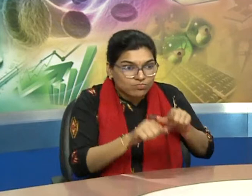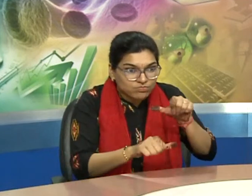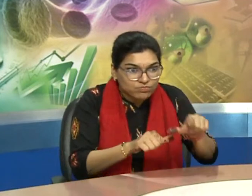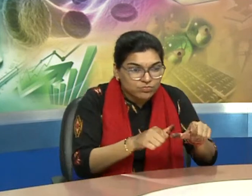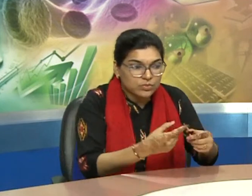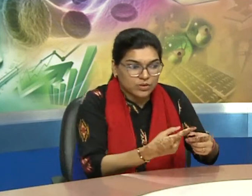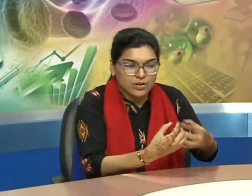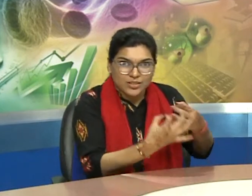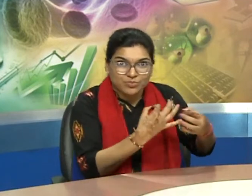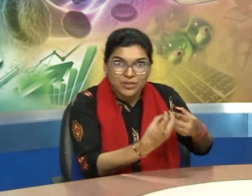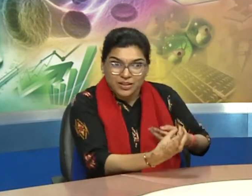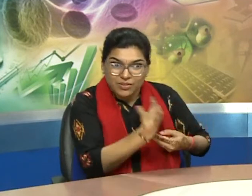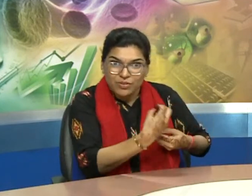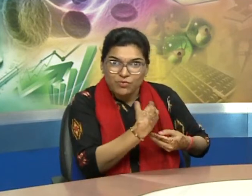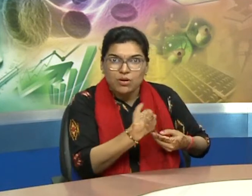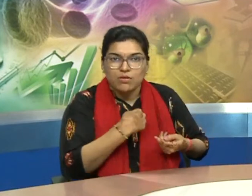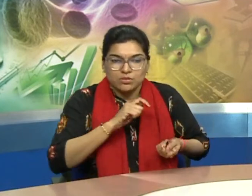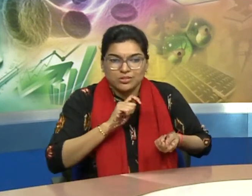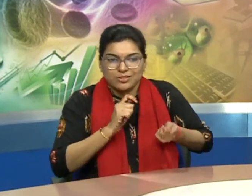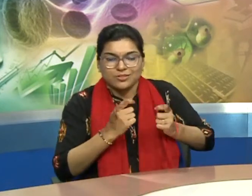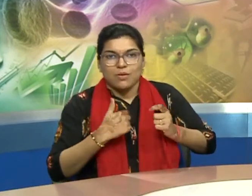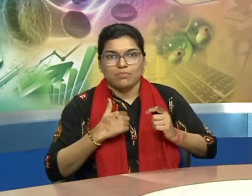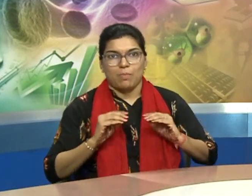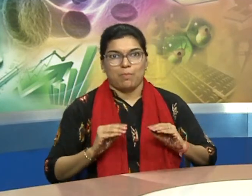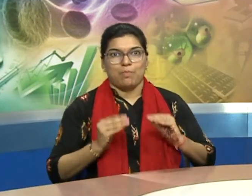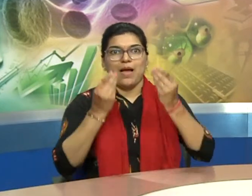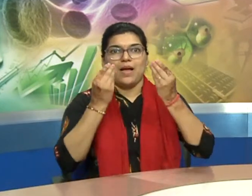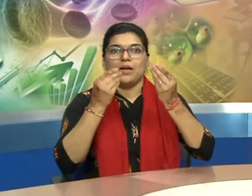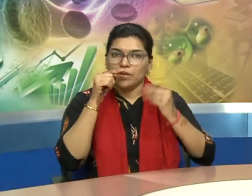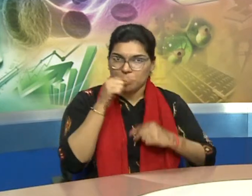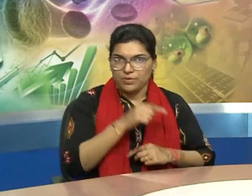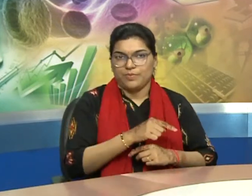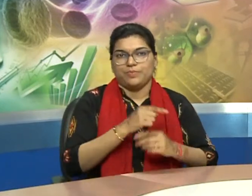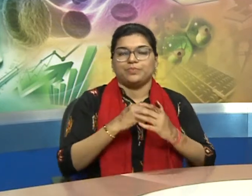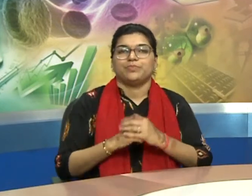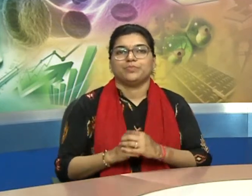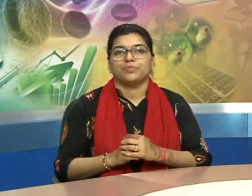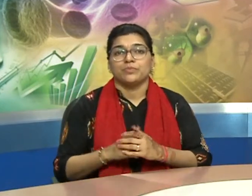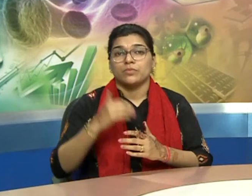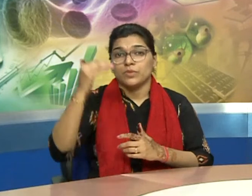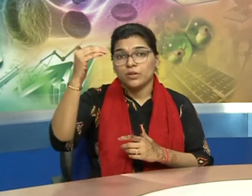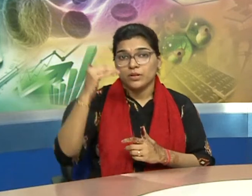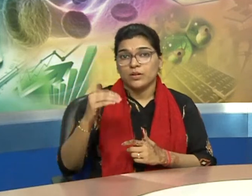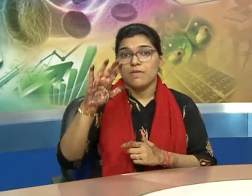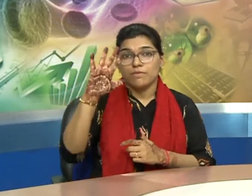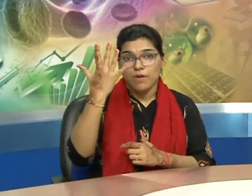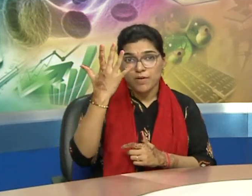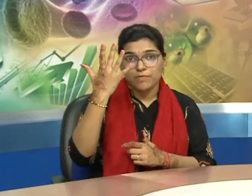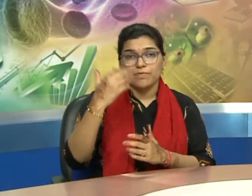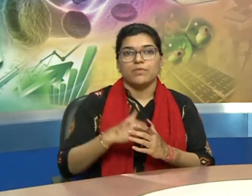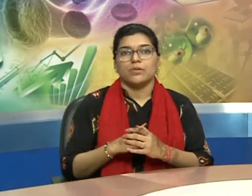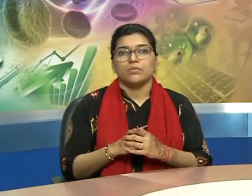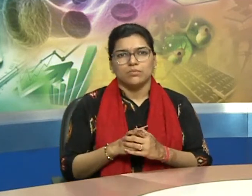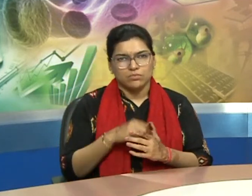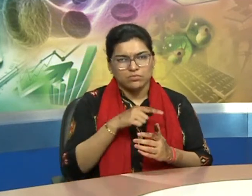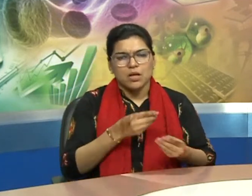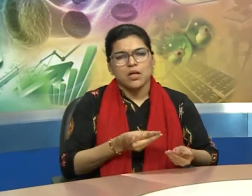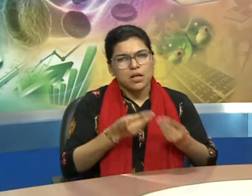these things which are important, the instructions are given and training is given by the library as